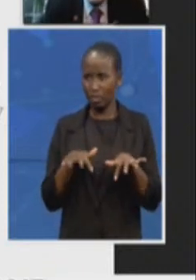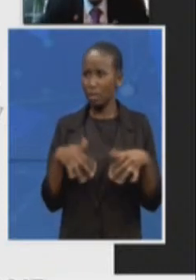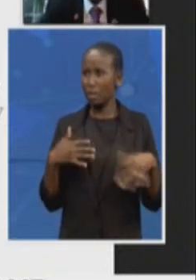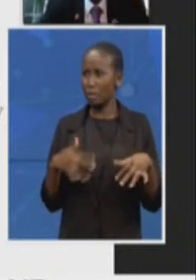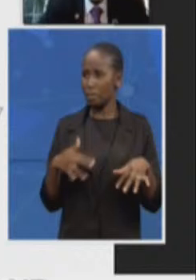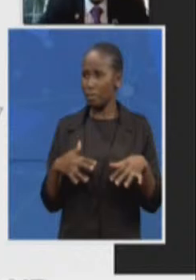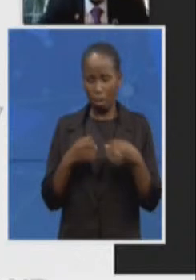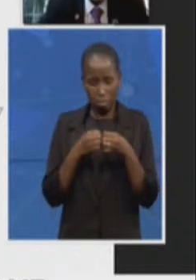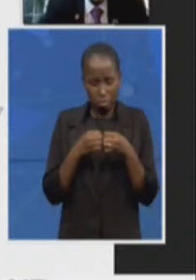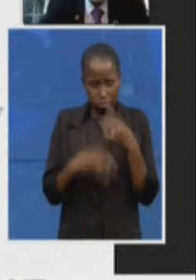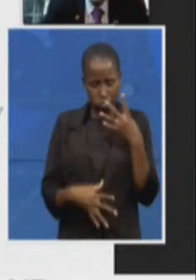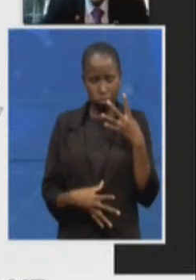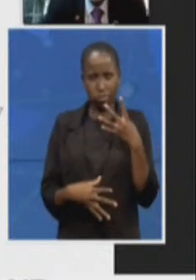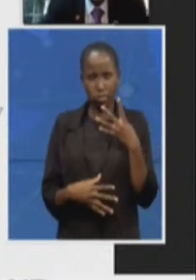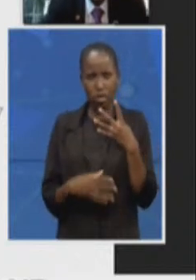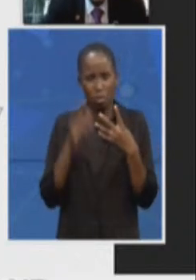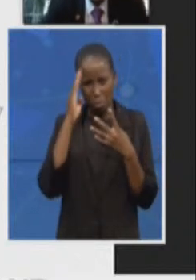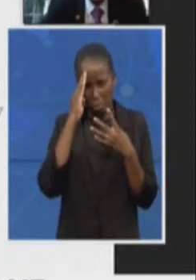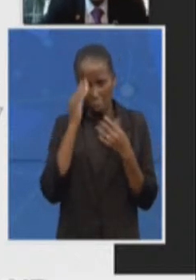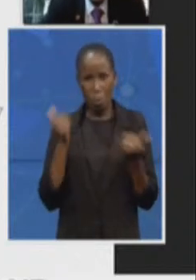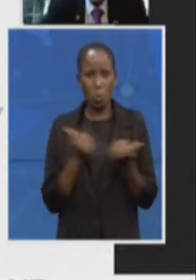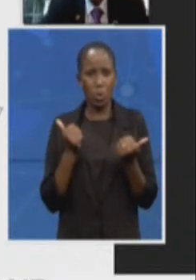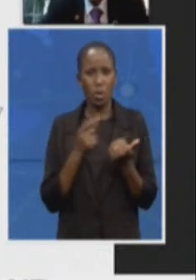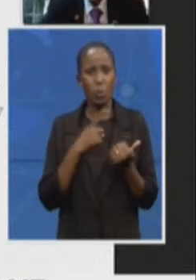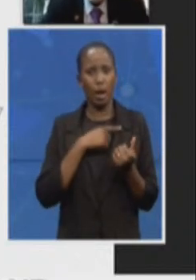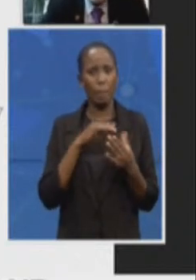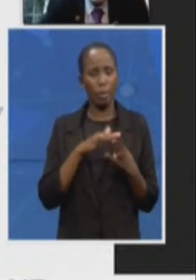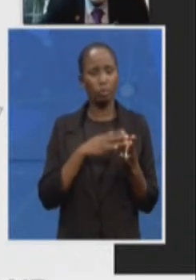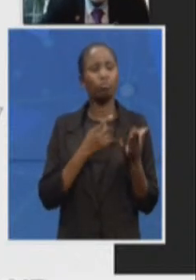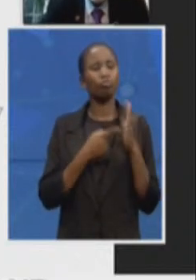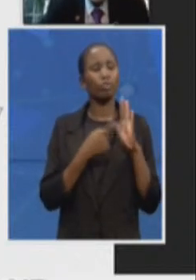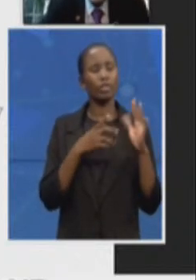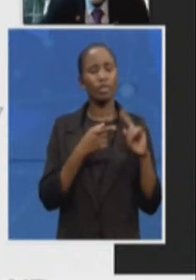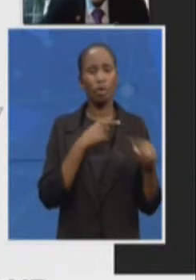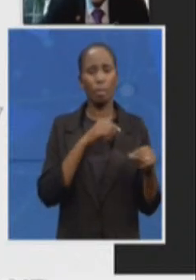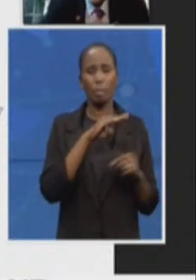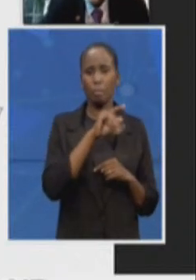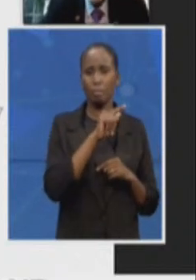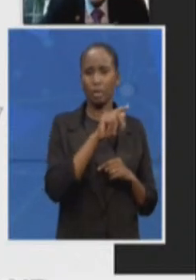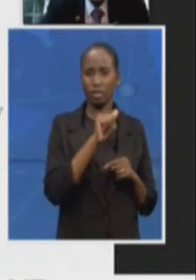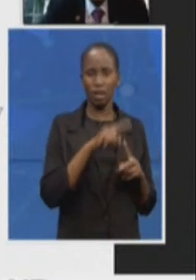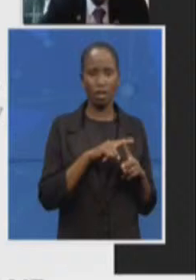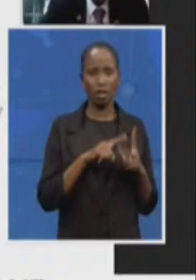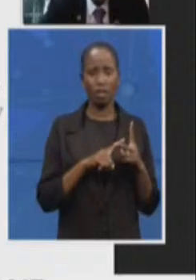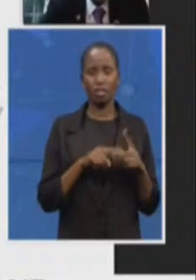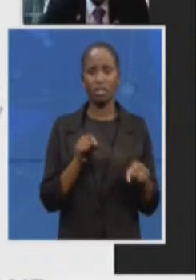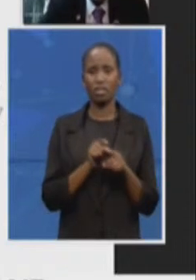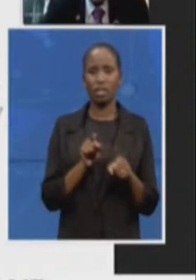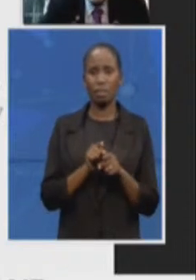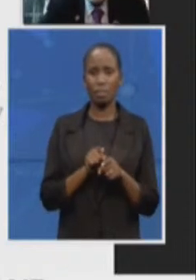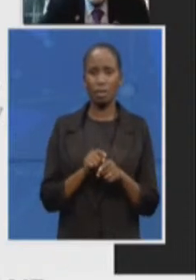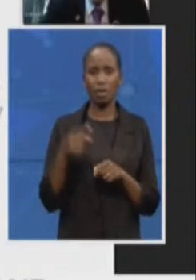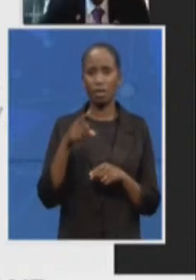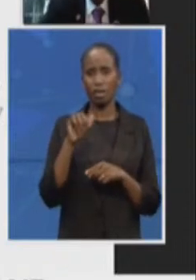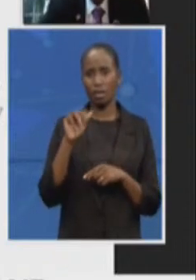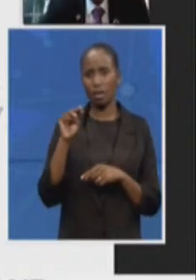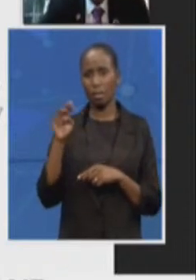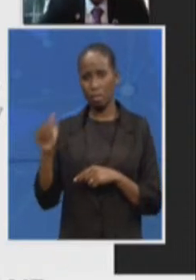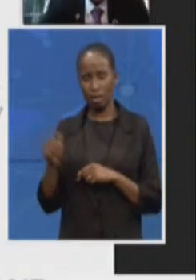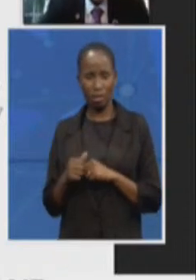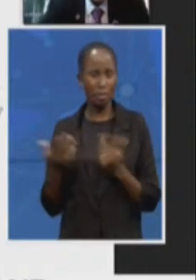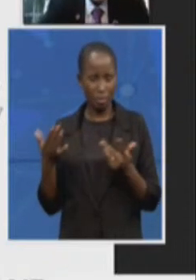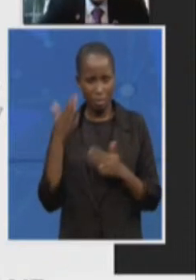gamma, and delta variants, and we know what they do. We know that, for example, a set of the mutations and deletions